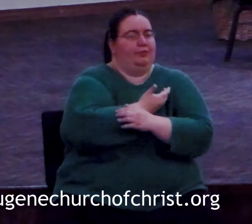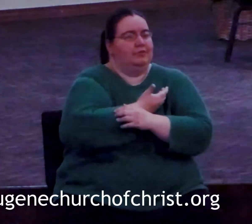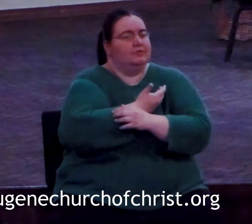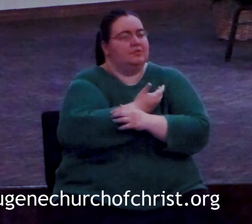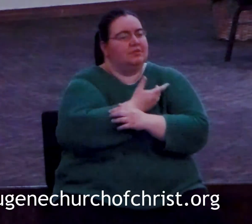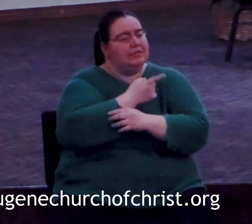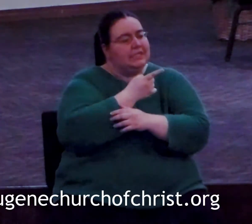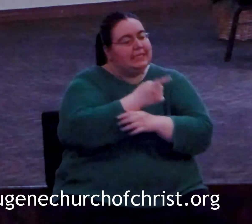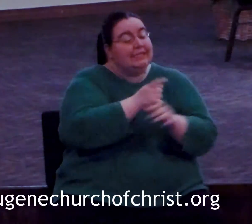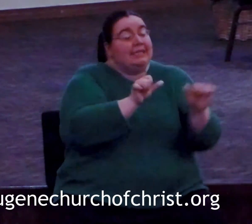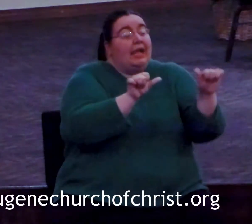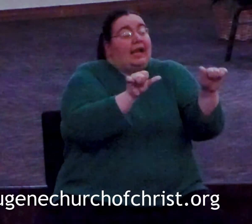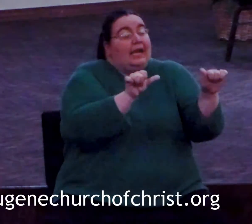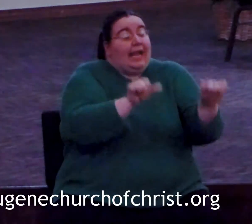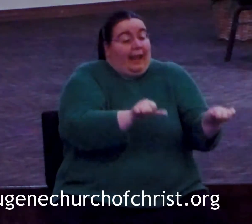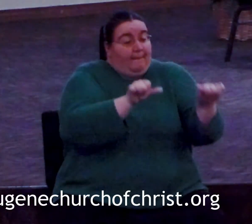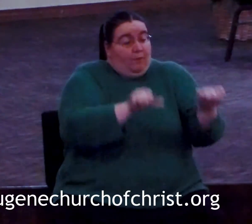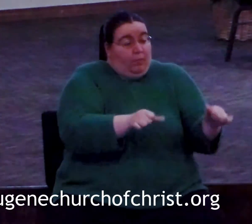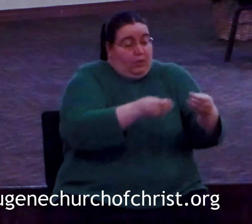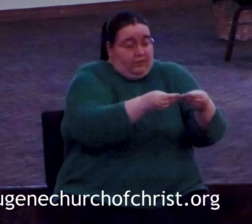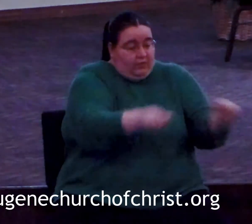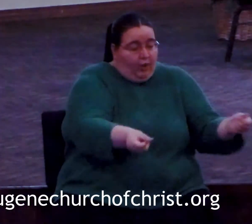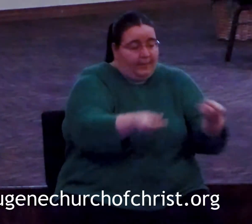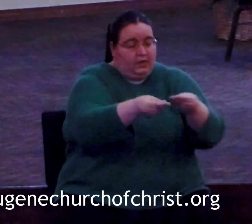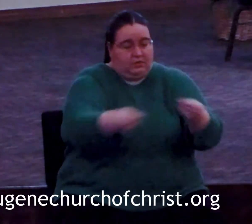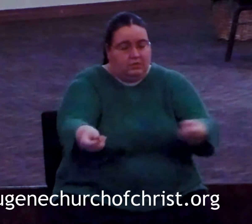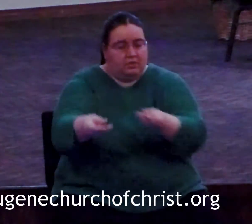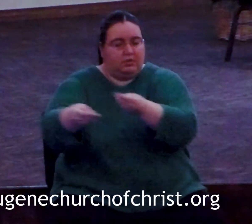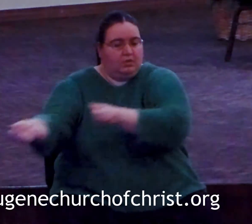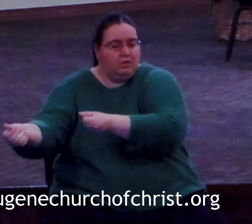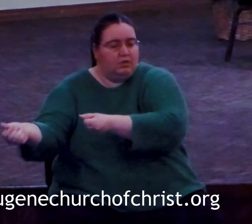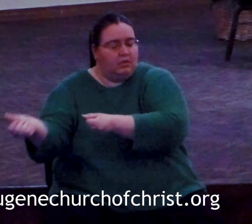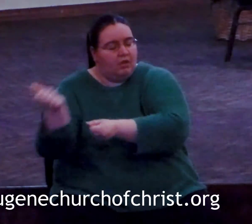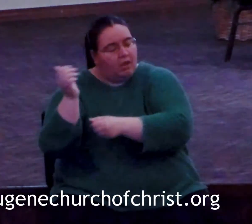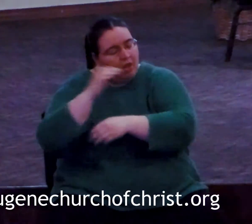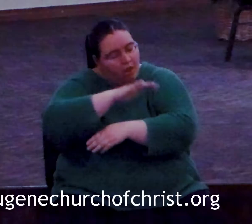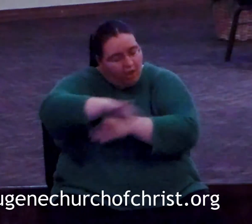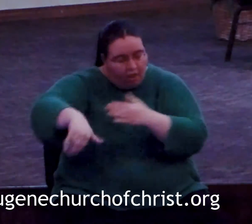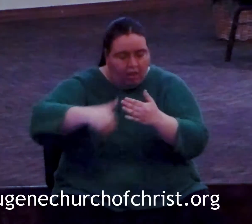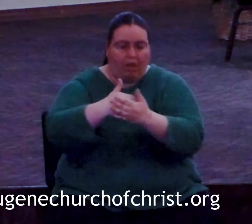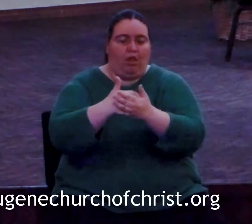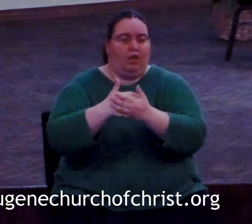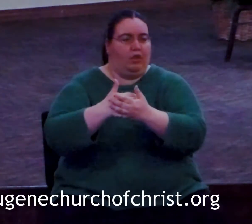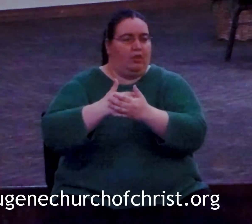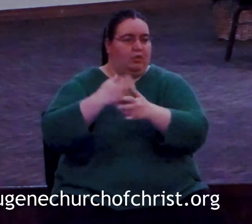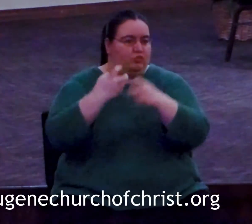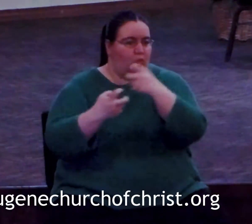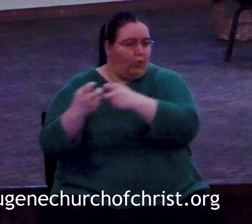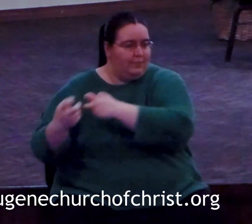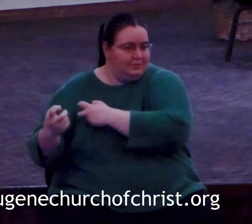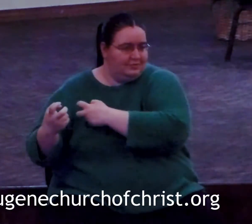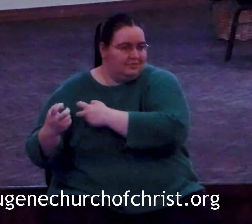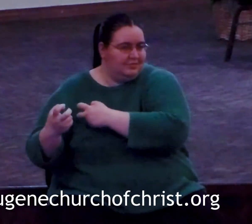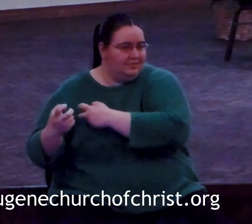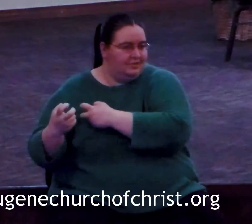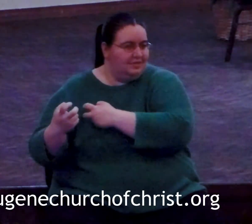capable of calming the storms. Now, part of our trouble is a lot of us never even ask.